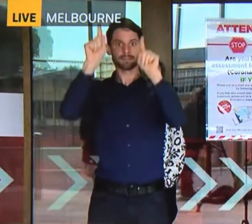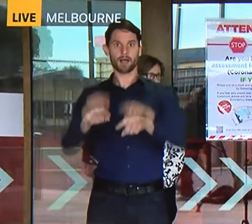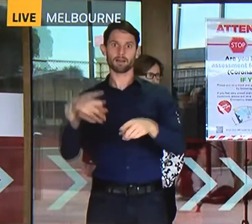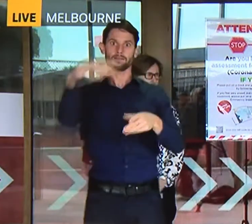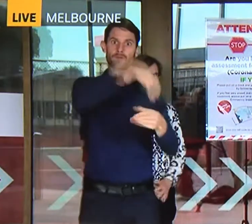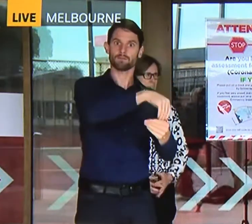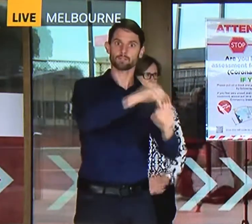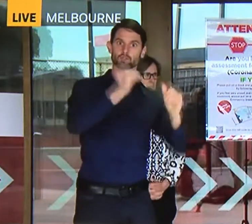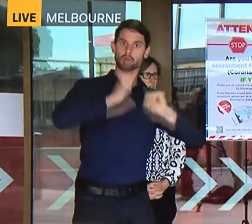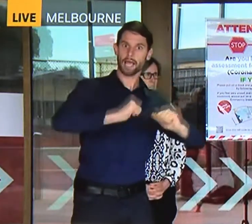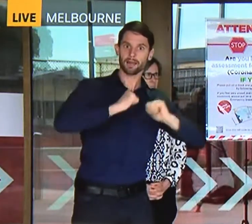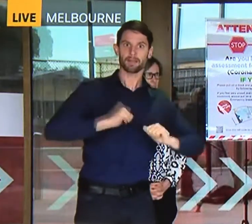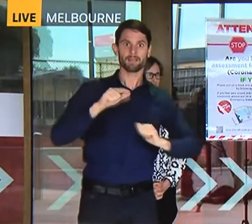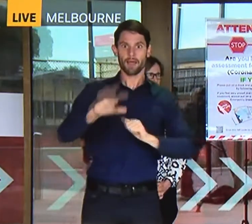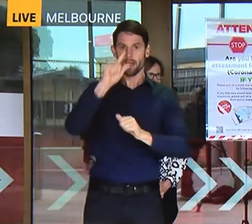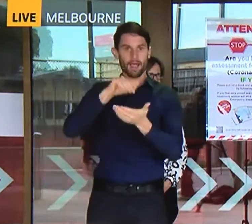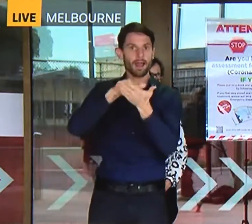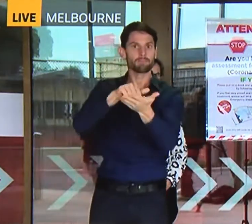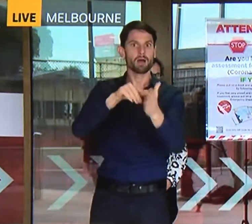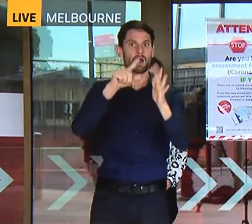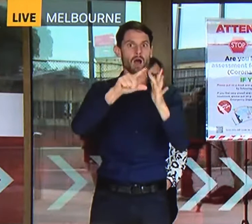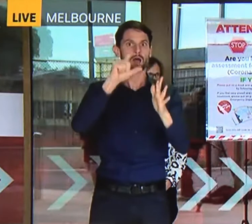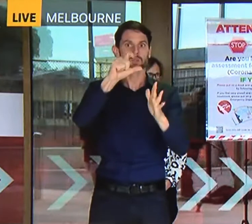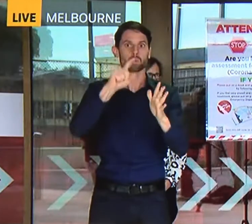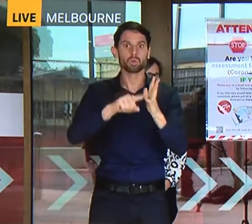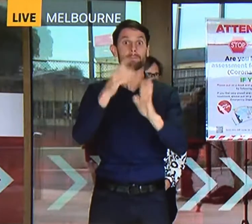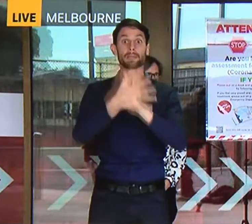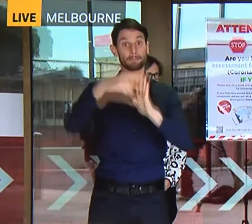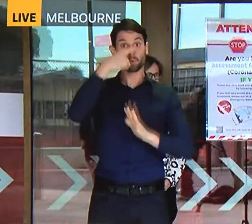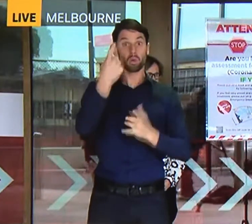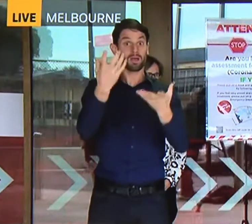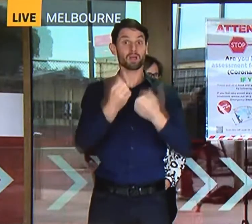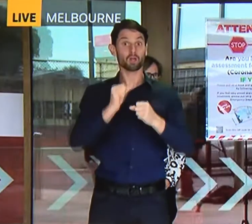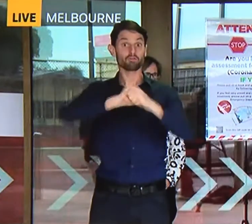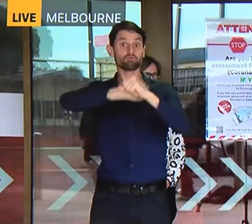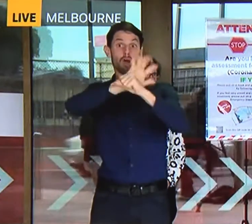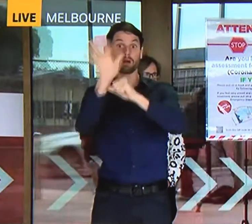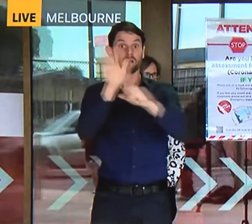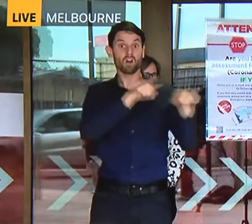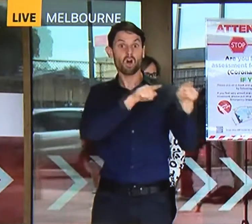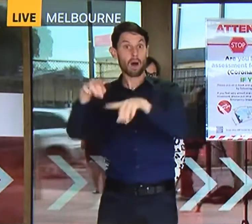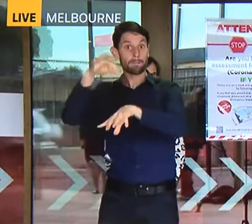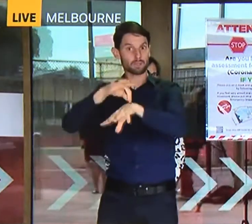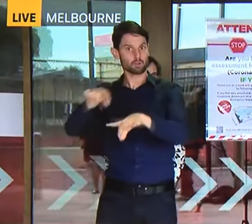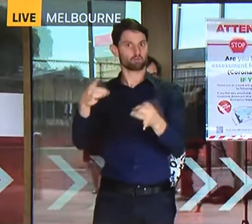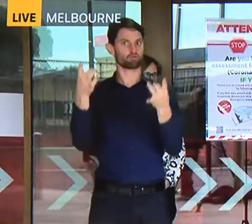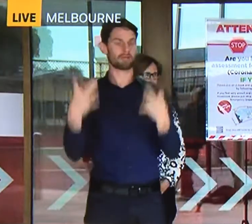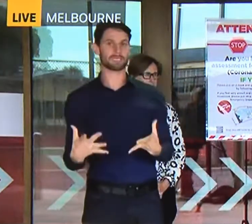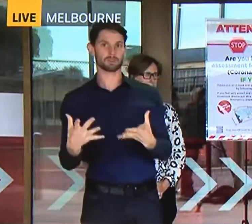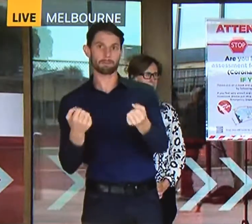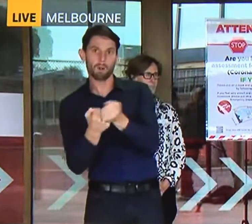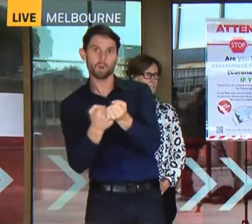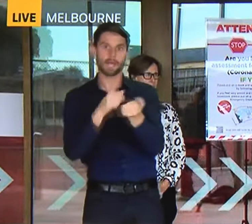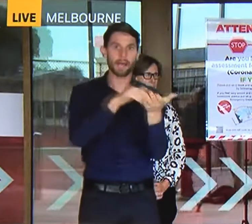can help support the ICUs. They can lift their skills and lift their care. And I want to start